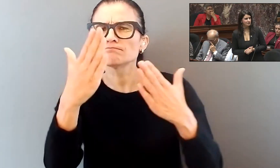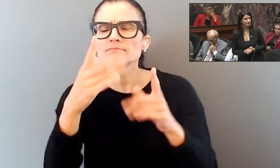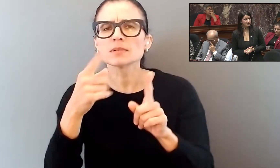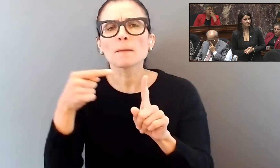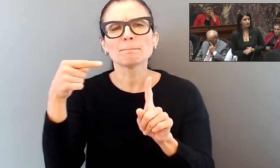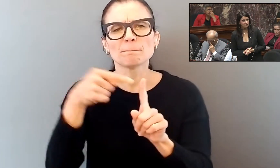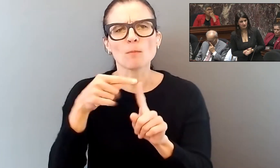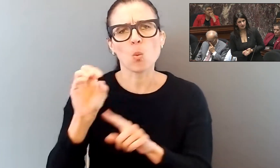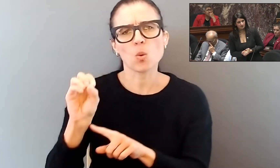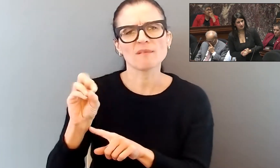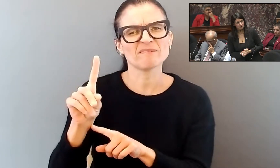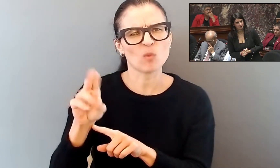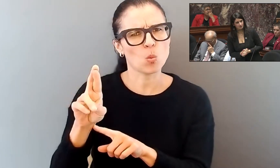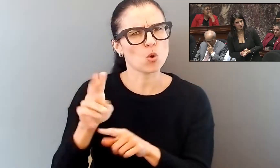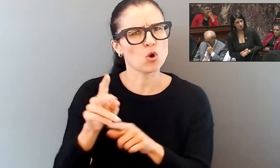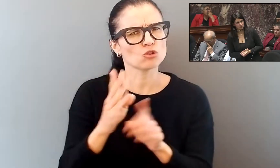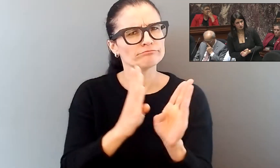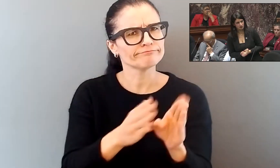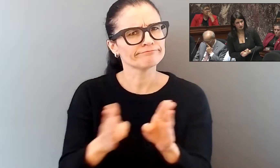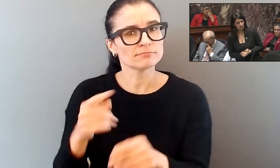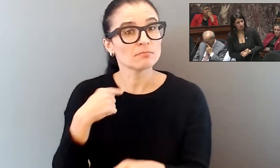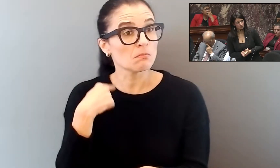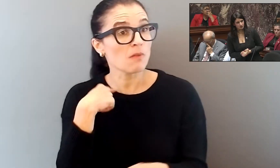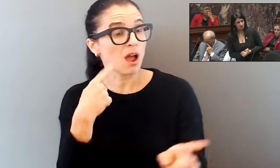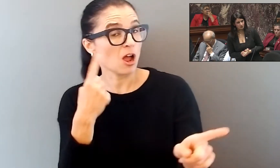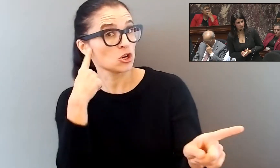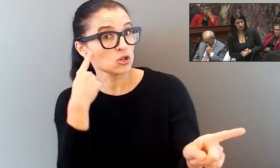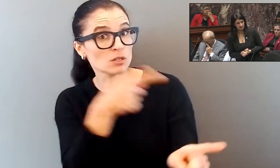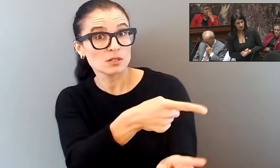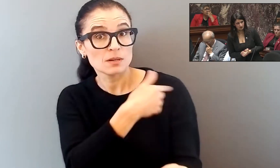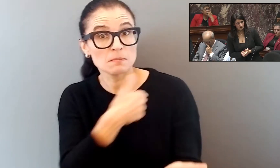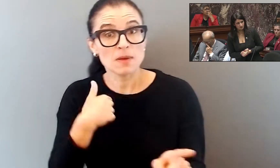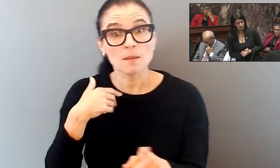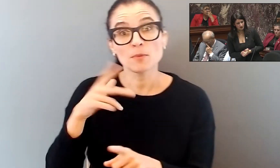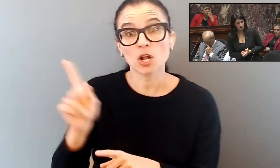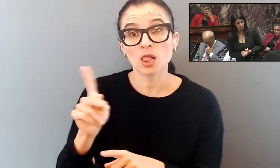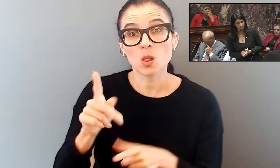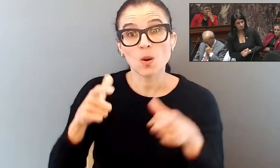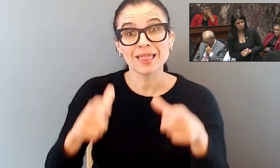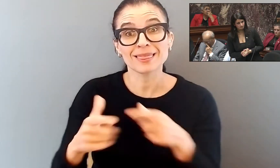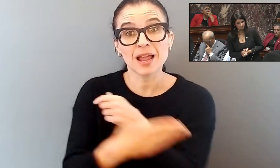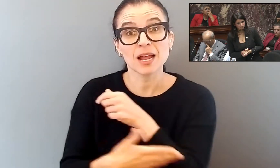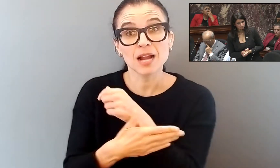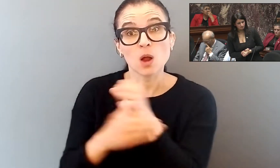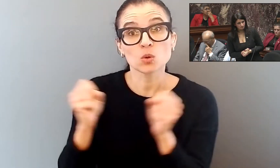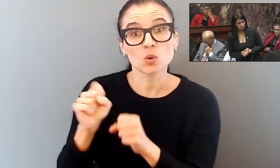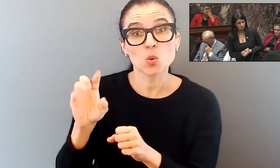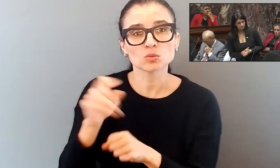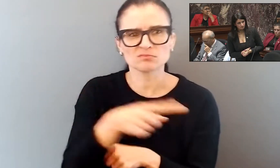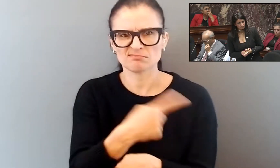Lake Country just threaten me, and I'm just wondering, what is the process here for that?